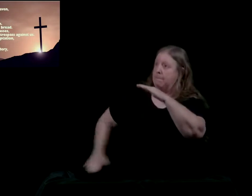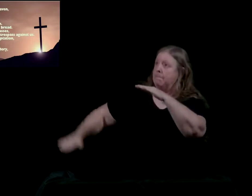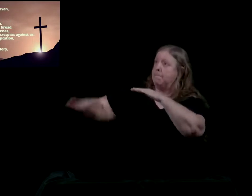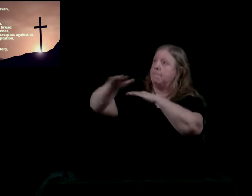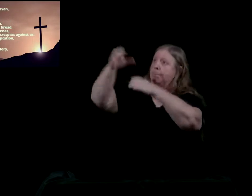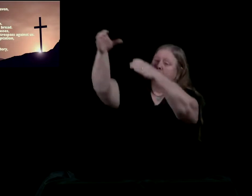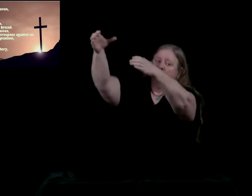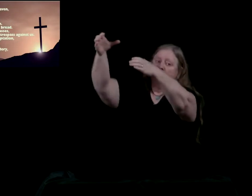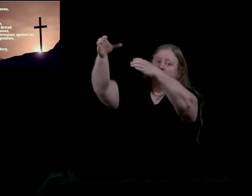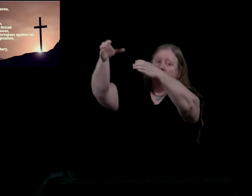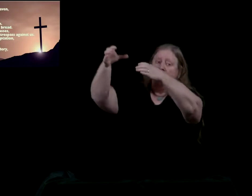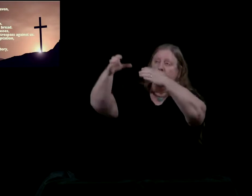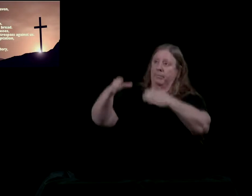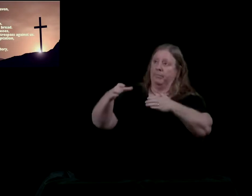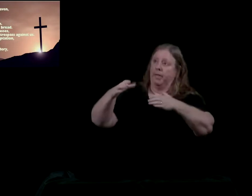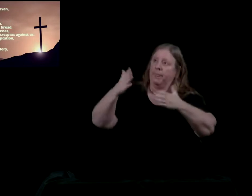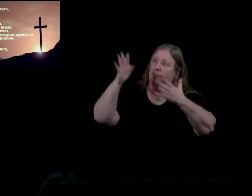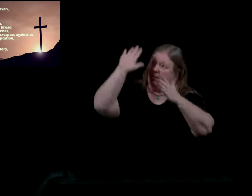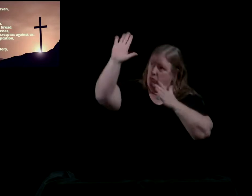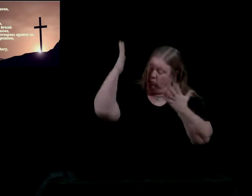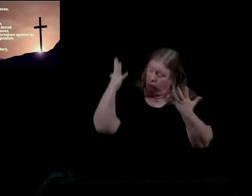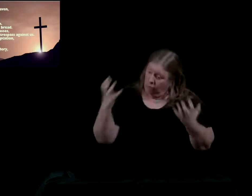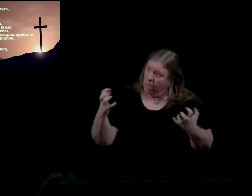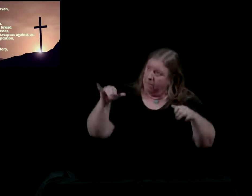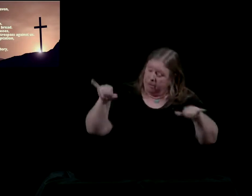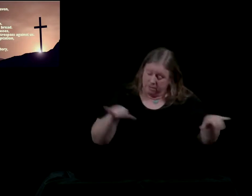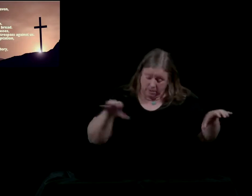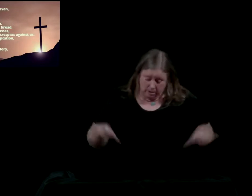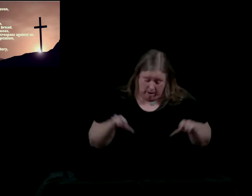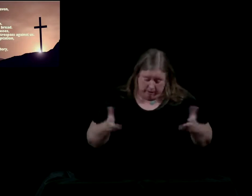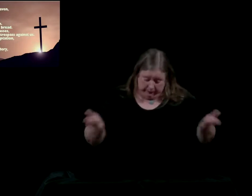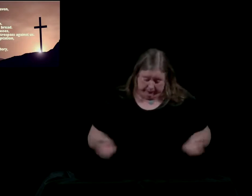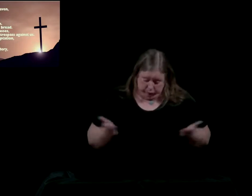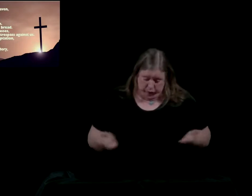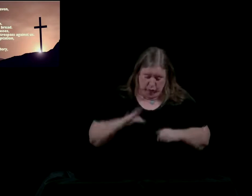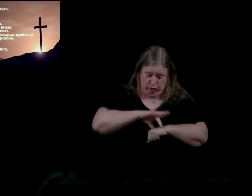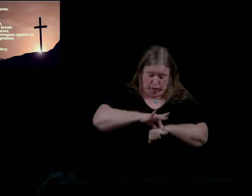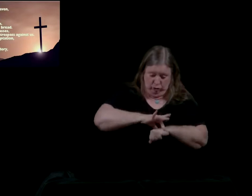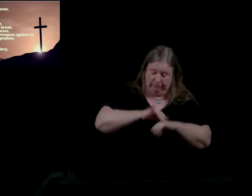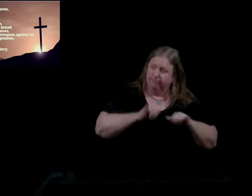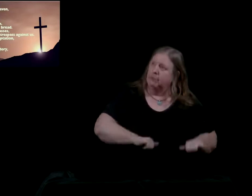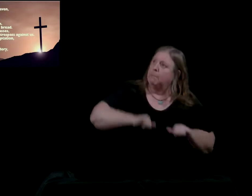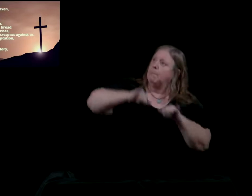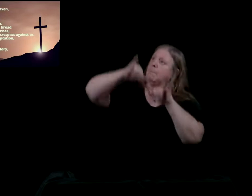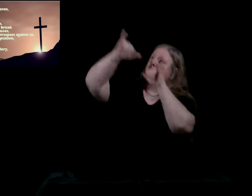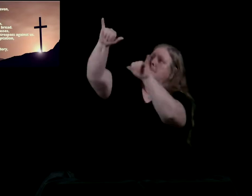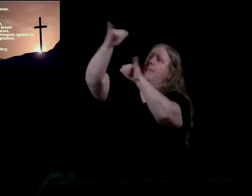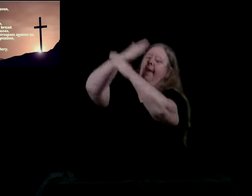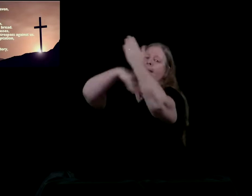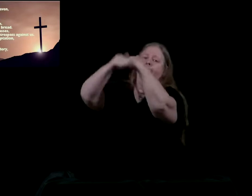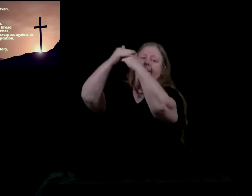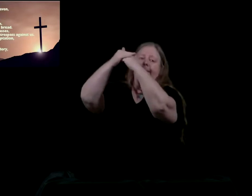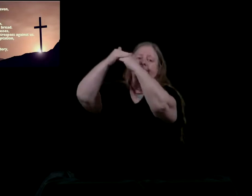Thy kingdom come, thy will be done, on earth as it is in heaven.